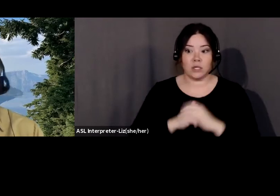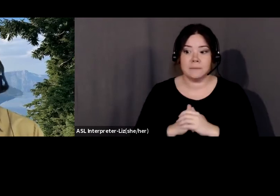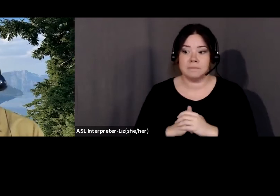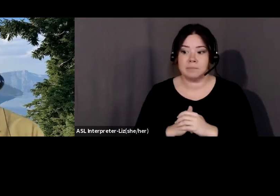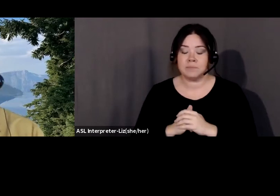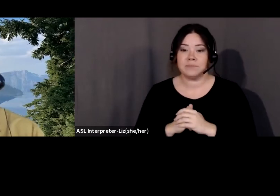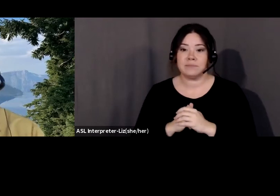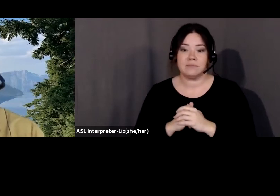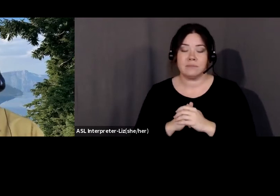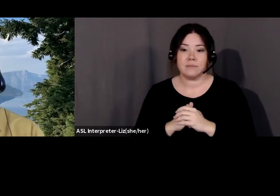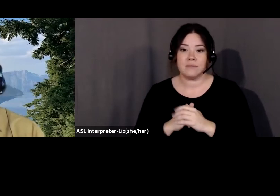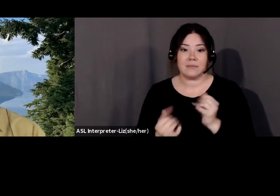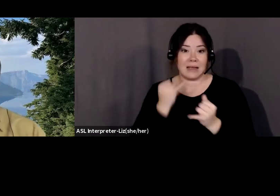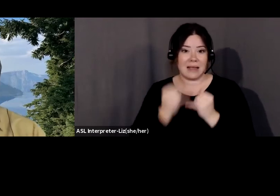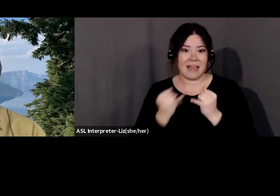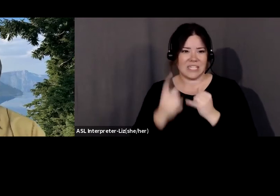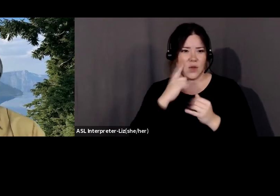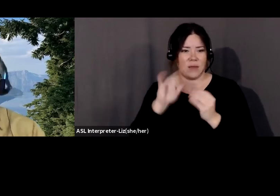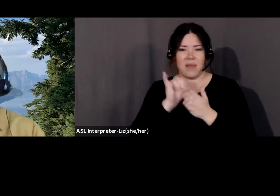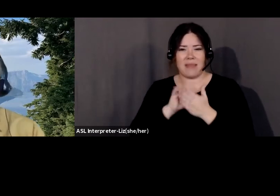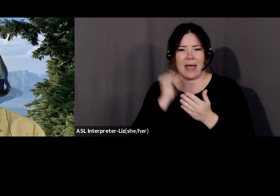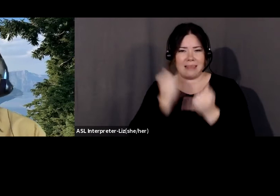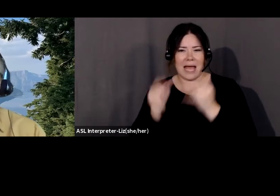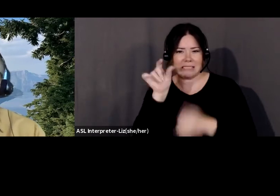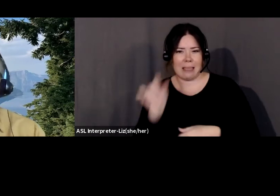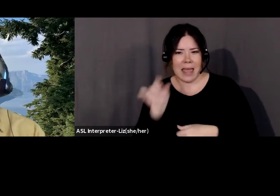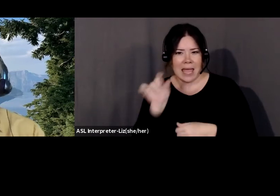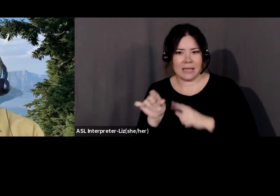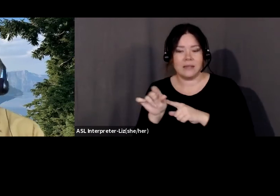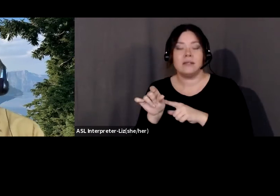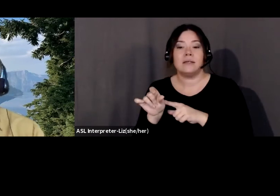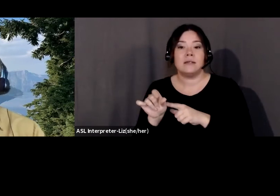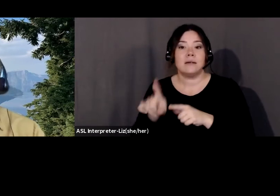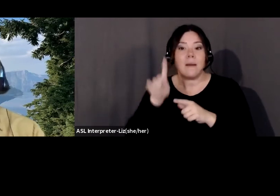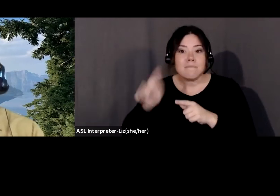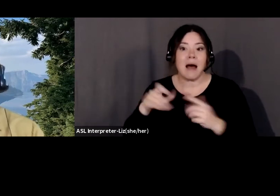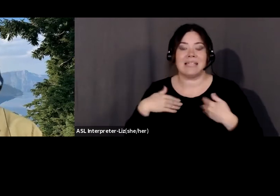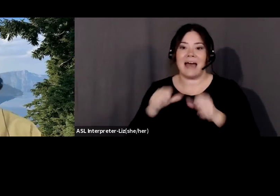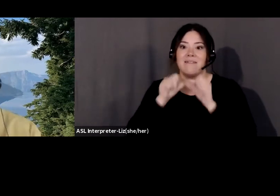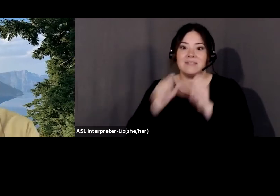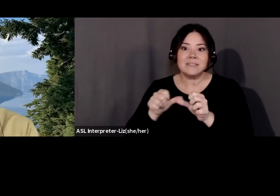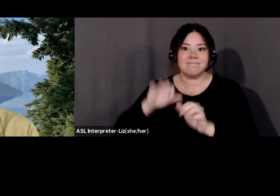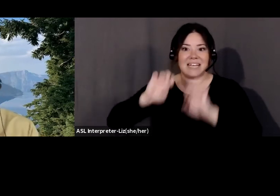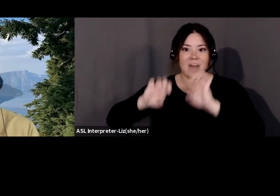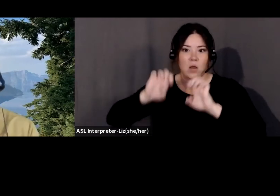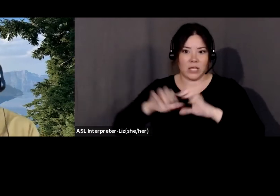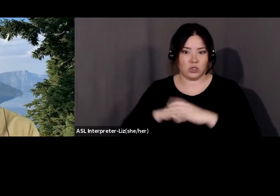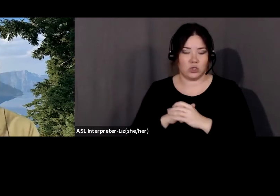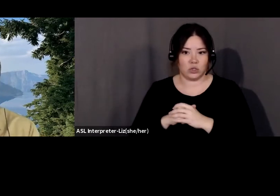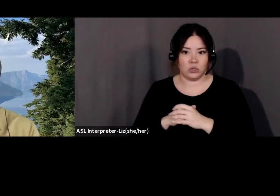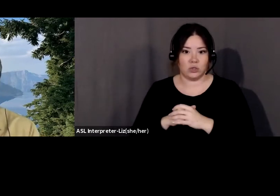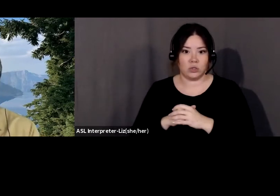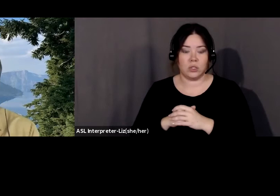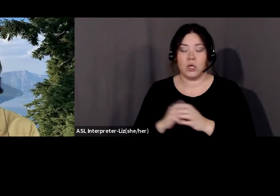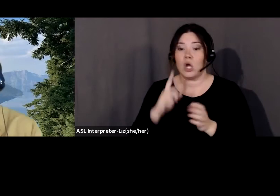Lastly, when you're thinking about that last leg of the stool, you have to have ongoing evaluation. You can't bring people in, for example,